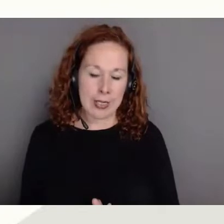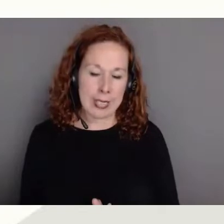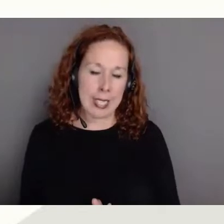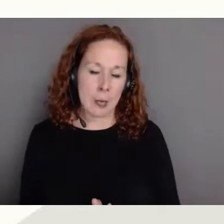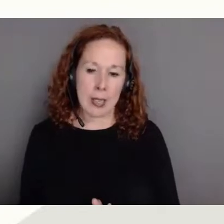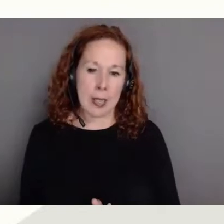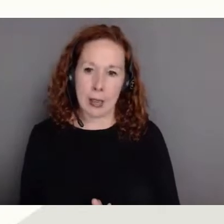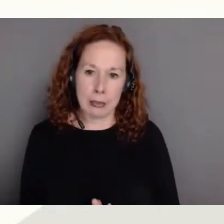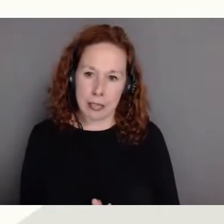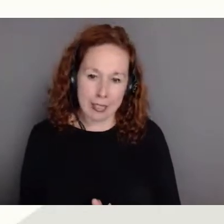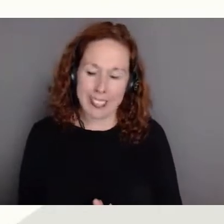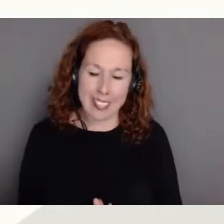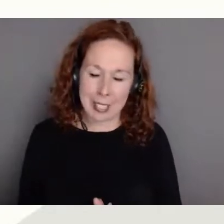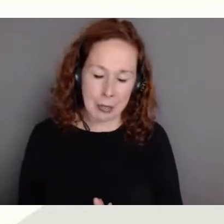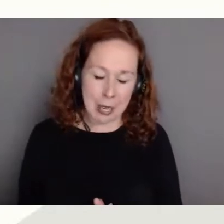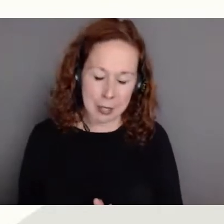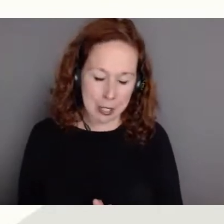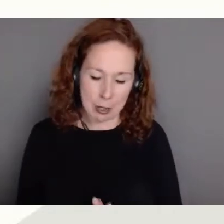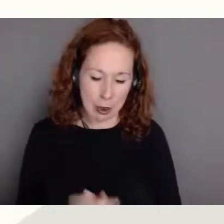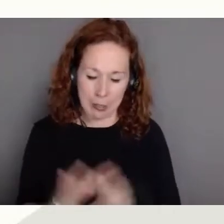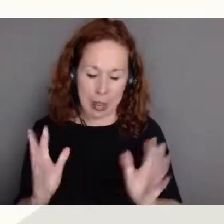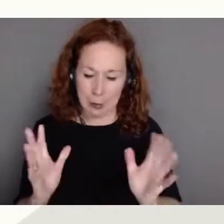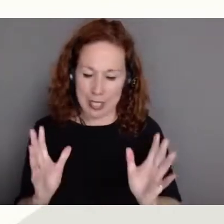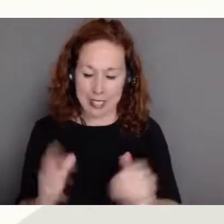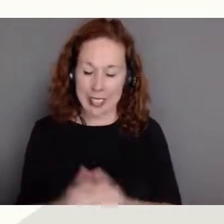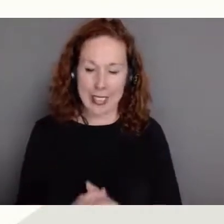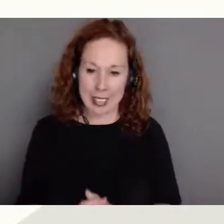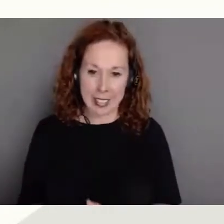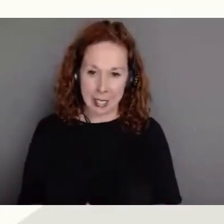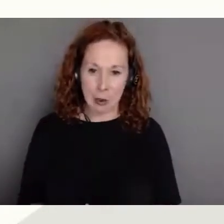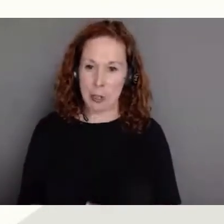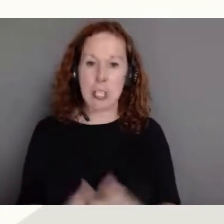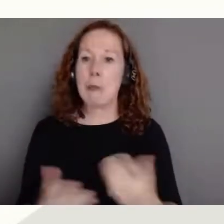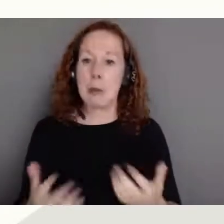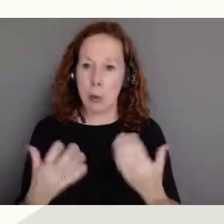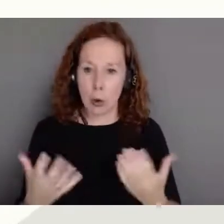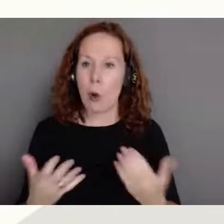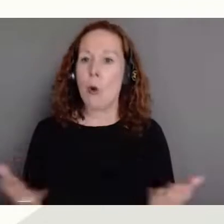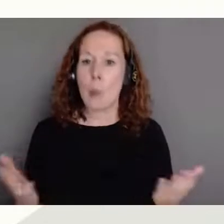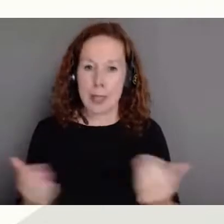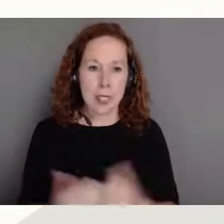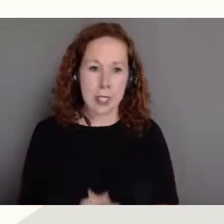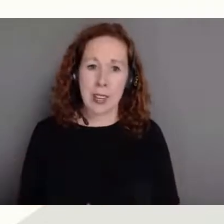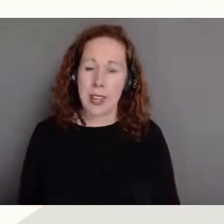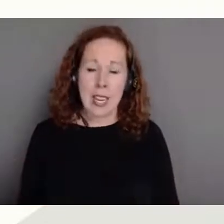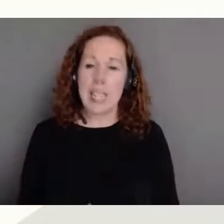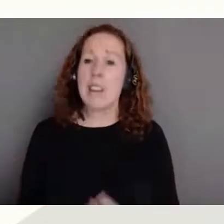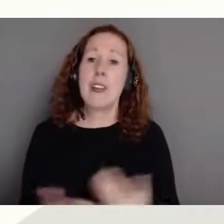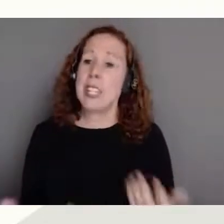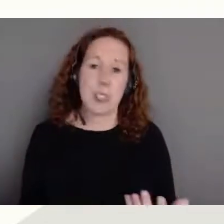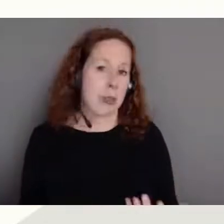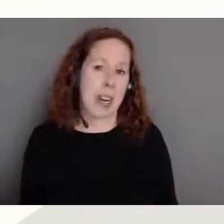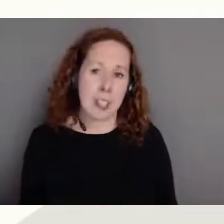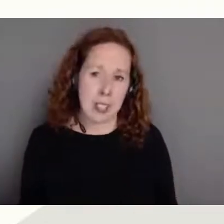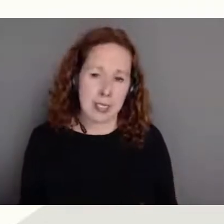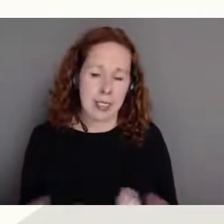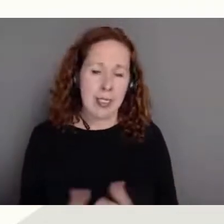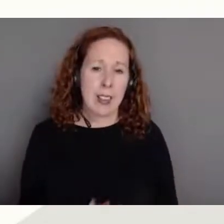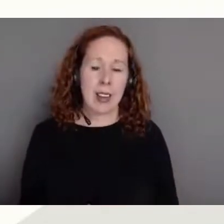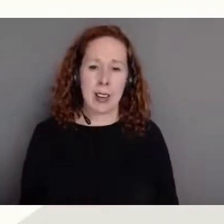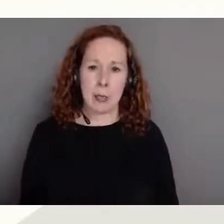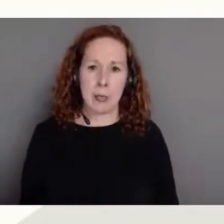to lead with love. That's what I just Yes. thought of that recently. That or just Love been that. more open, just in every Yep.